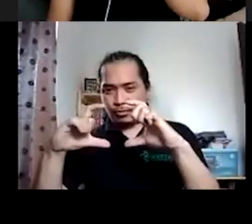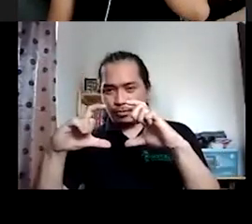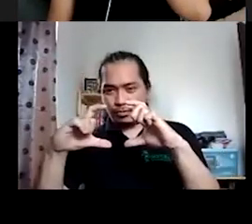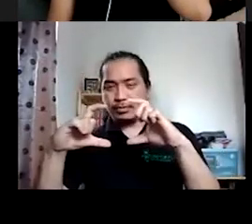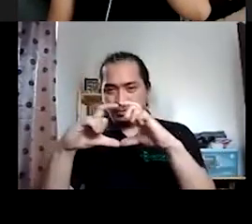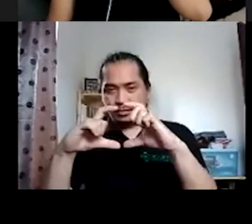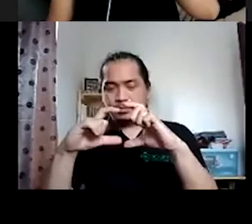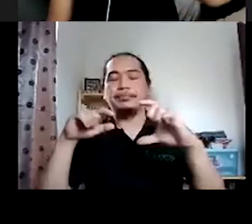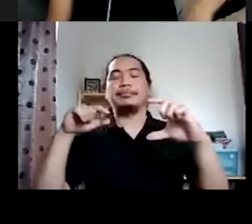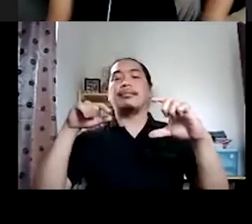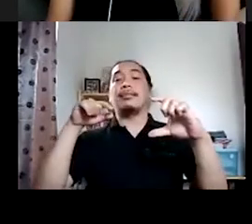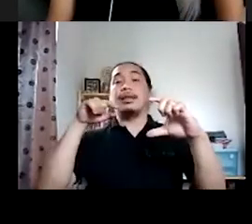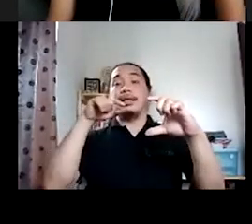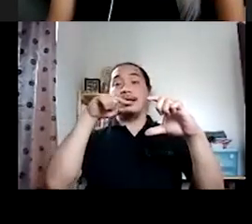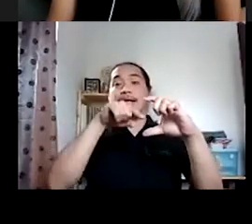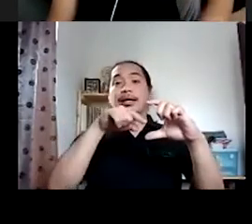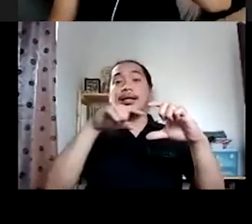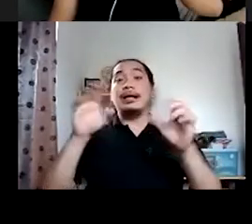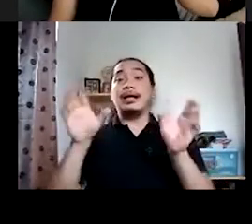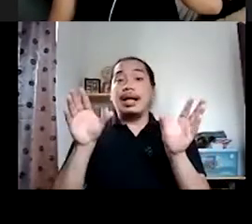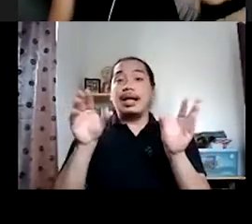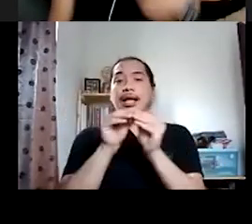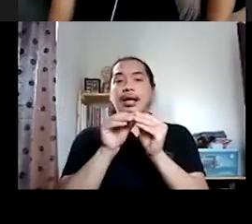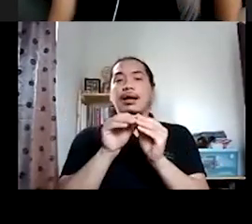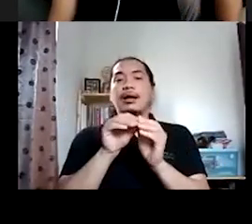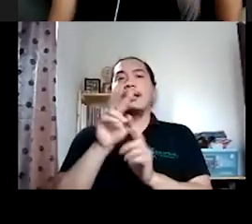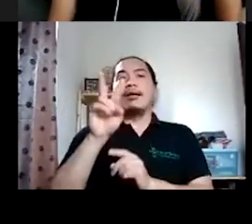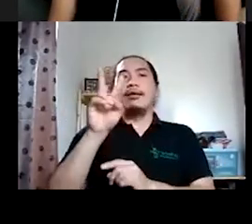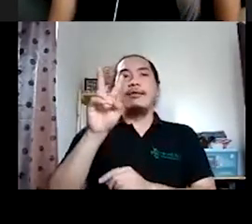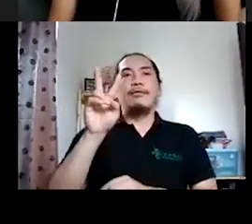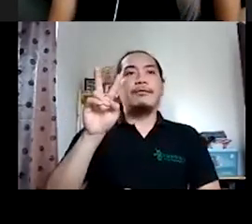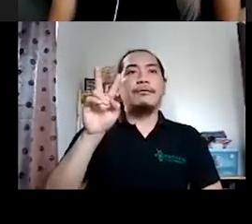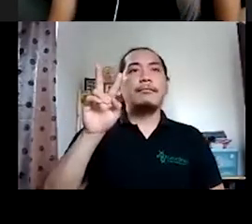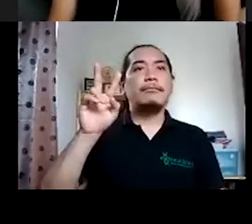clause. Okay, we can agree to that.